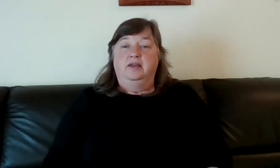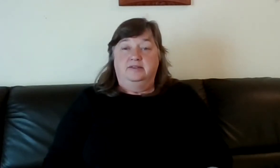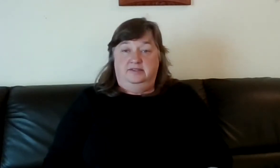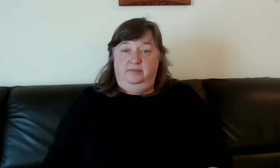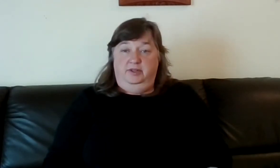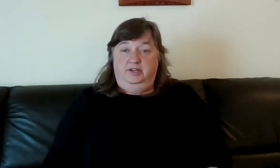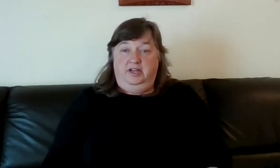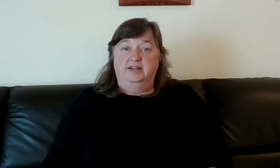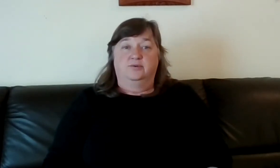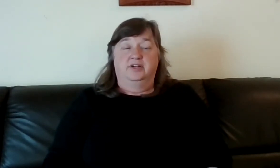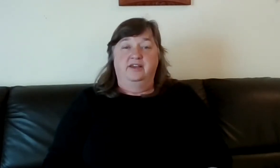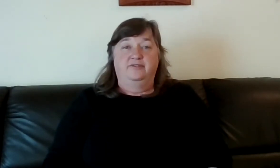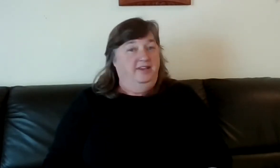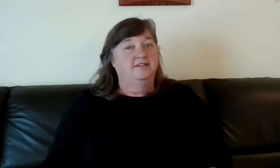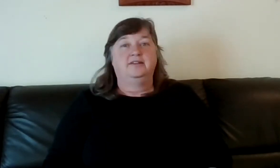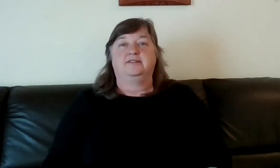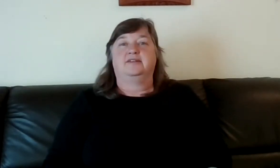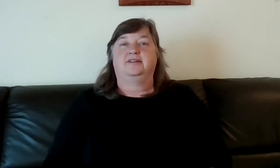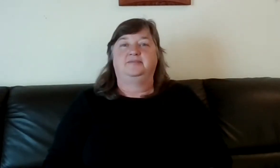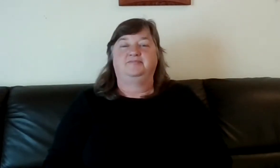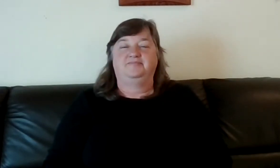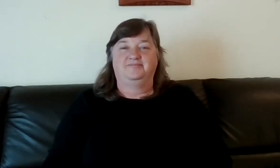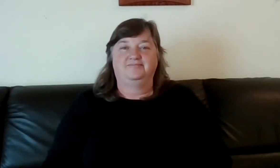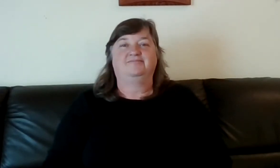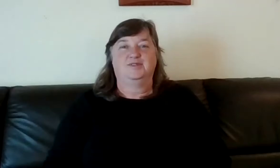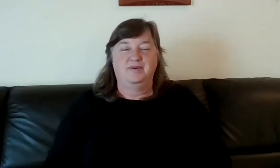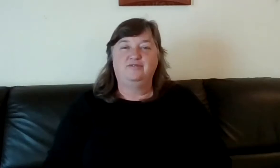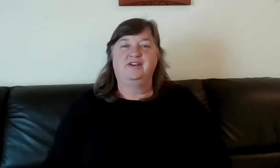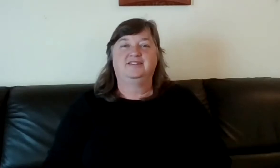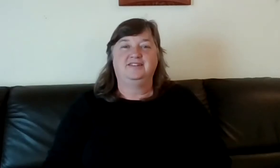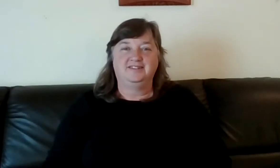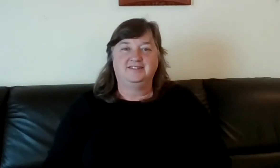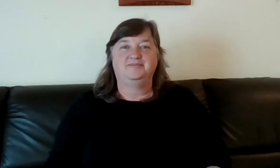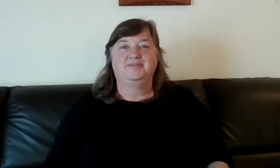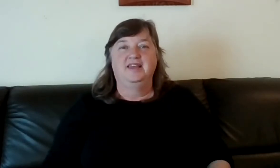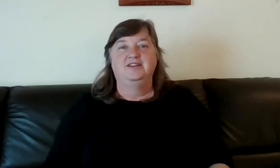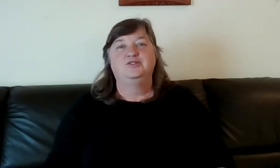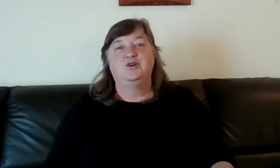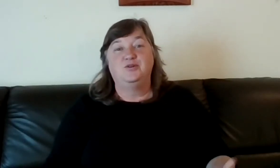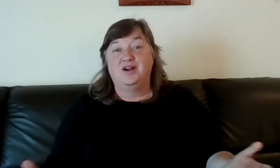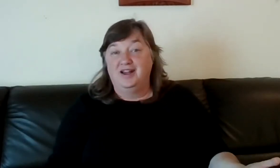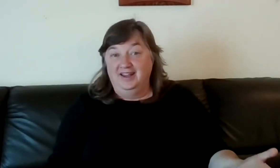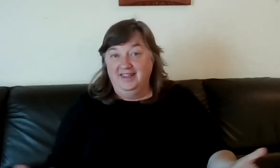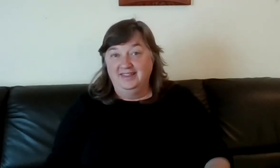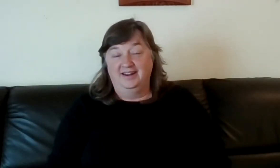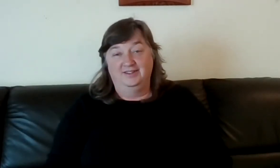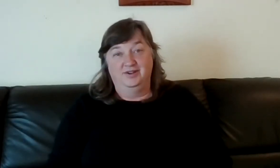Is it similar to cut or knife? Yes, it is. As a matter of fact, it is. So again, that is going